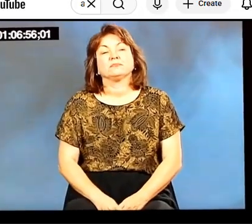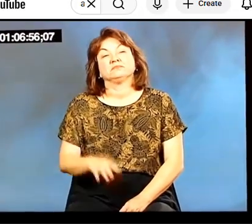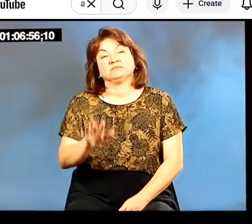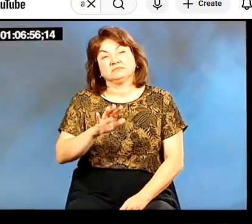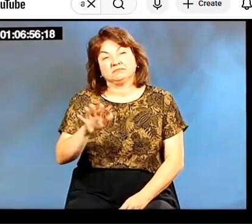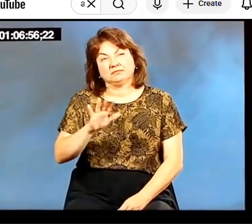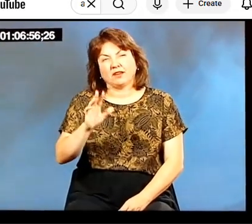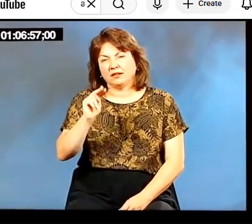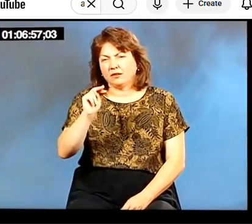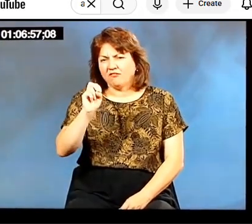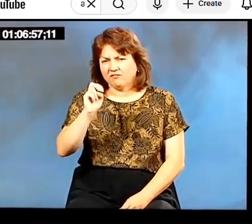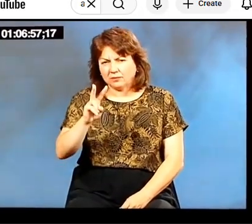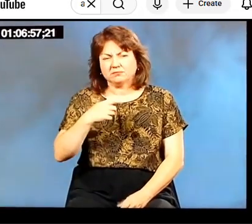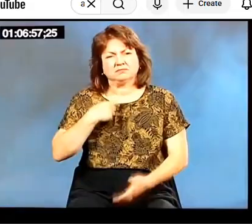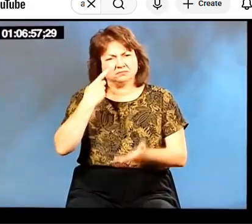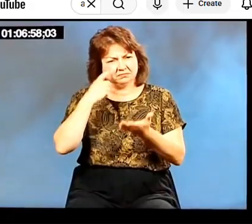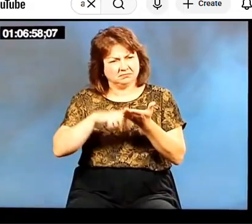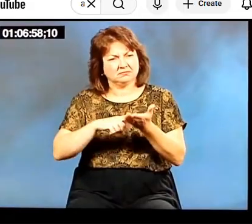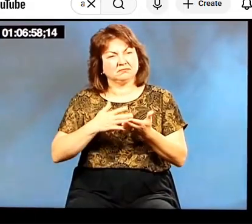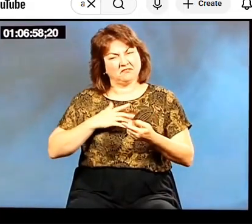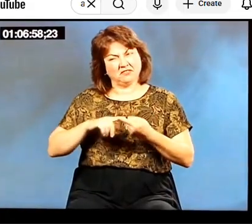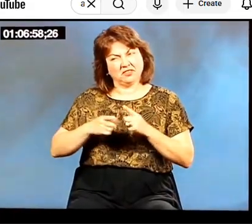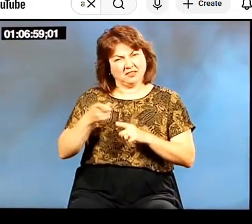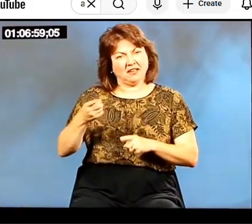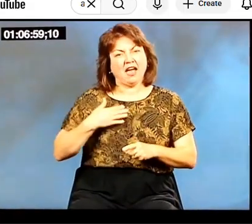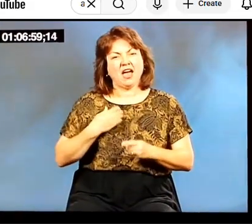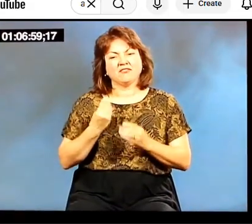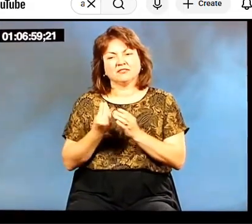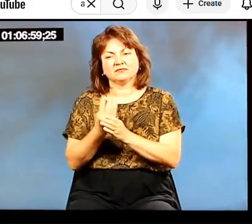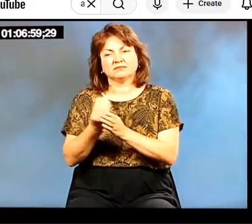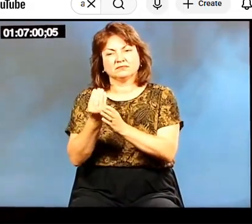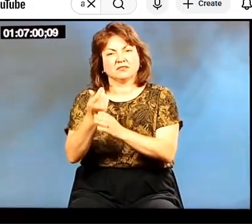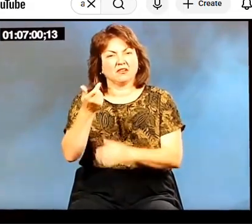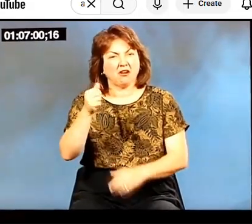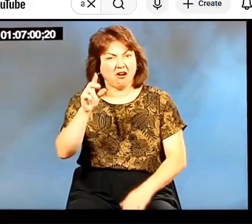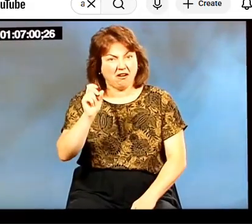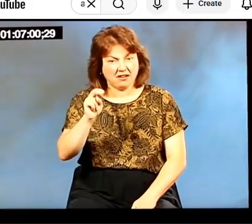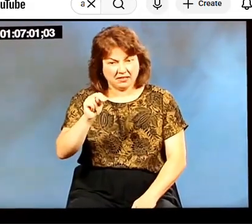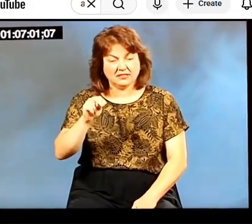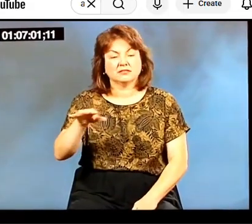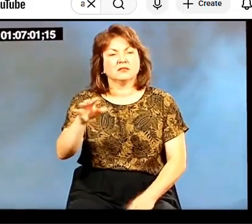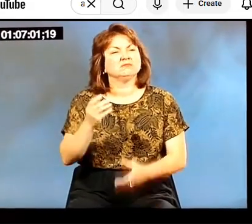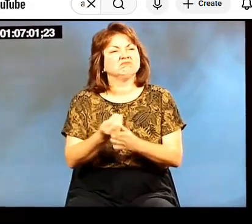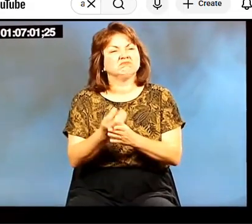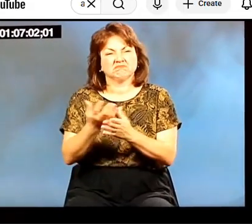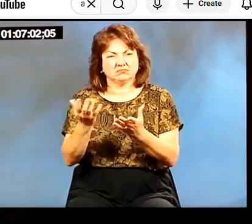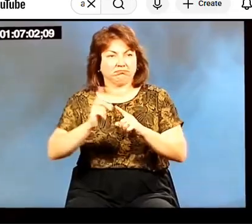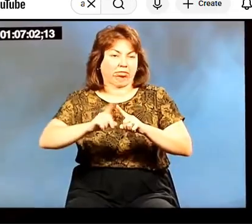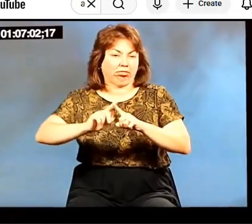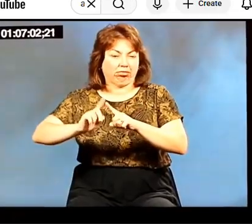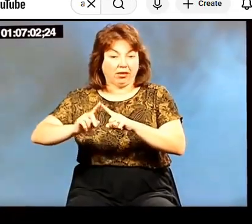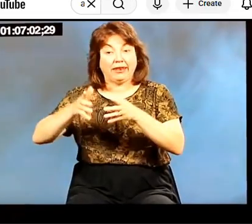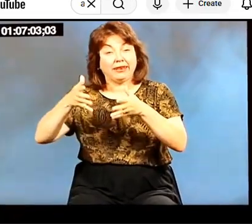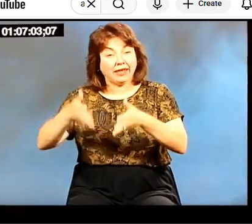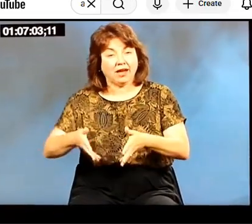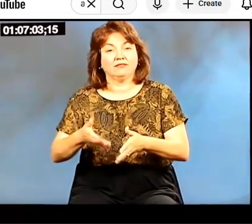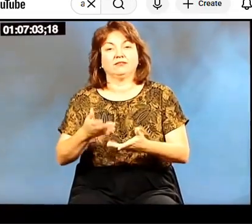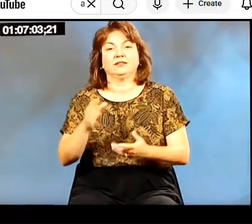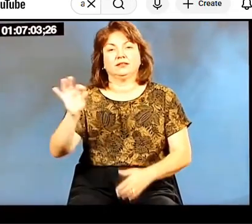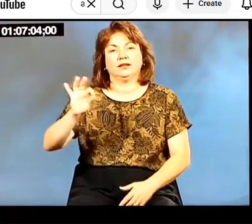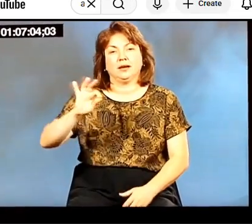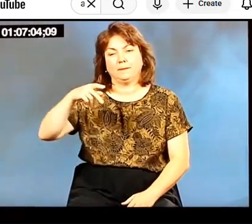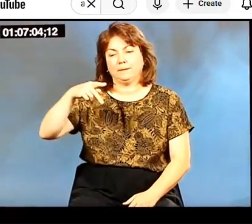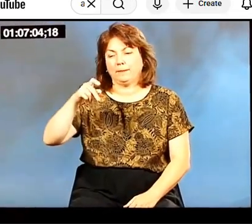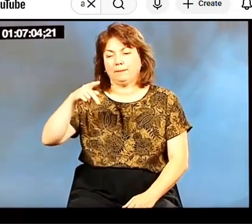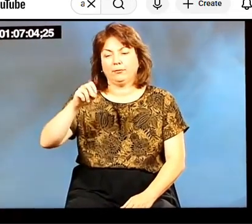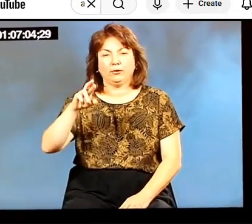of 1983, and I think it was November. And I noticed out in the garden that there was